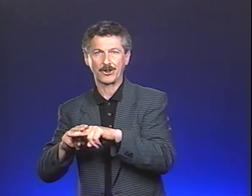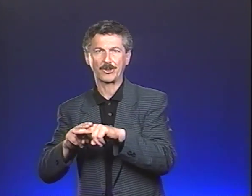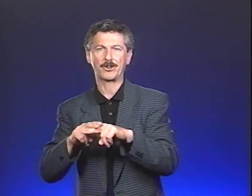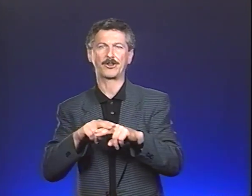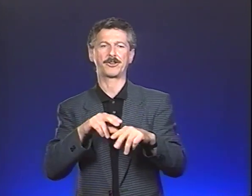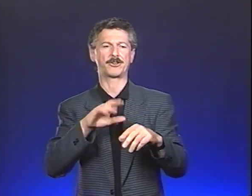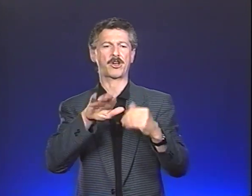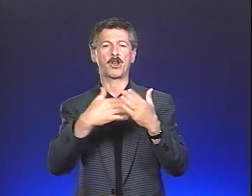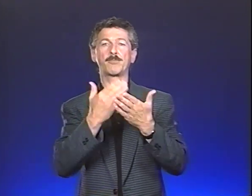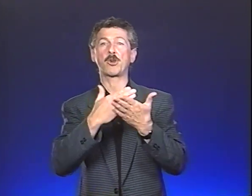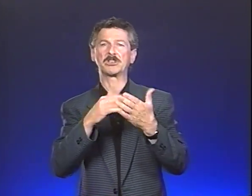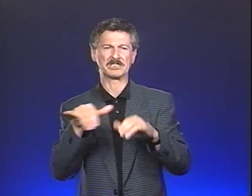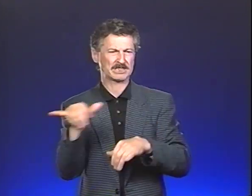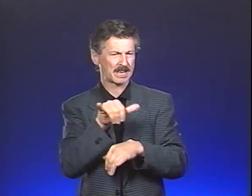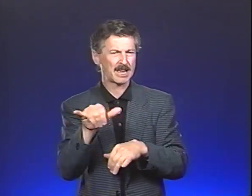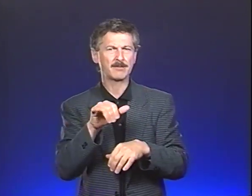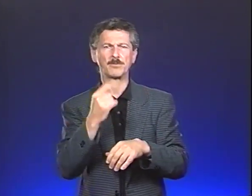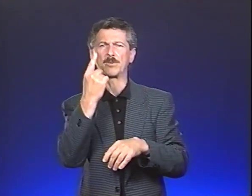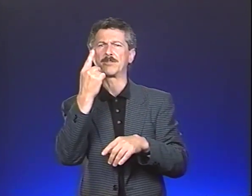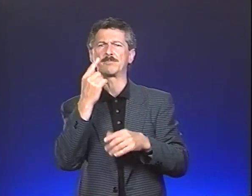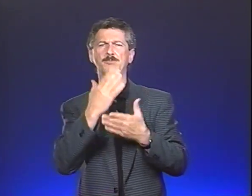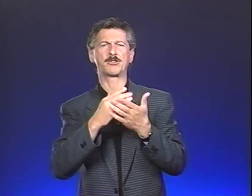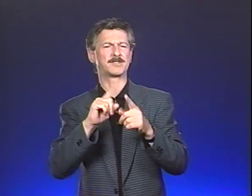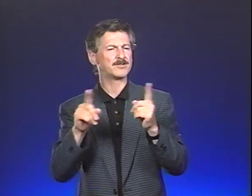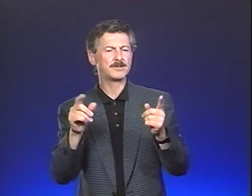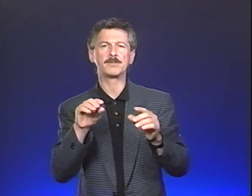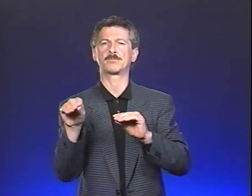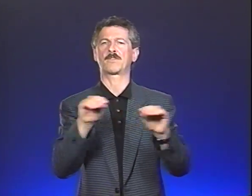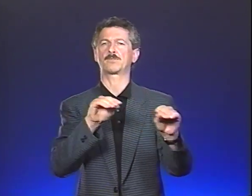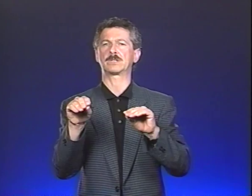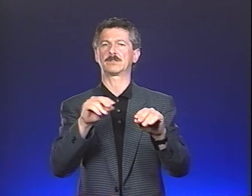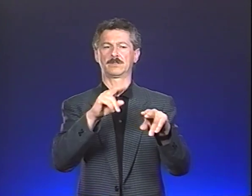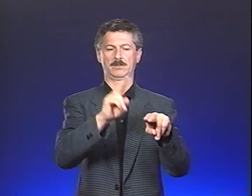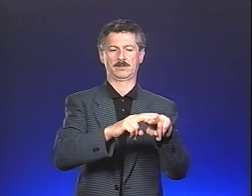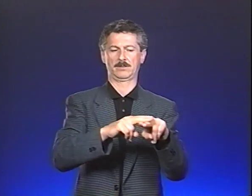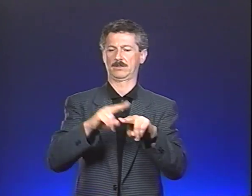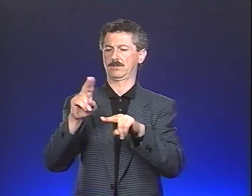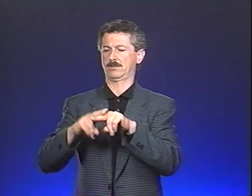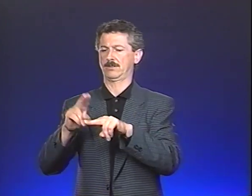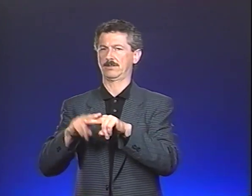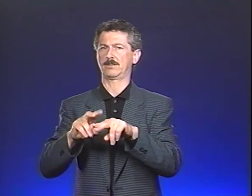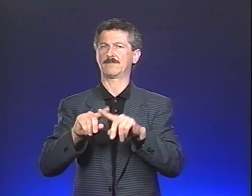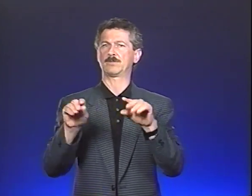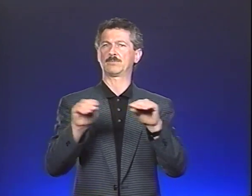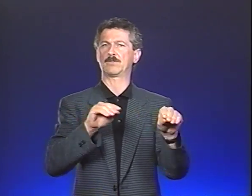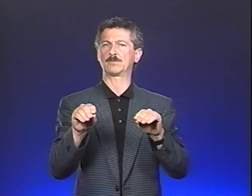Sit and chair share the same parameters, except movement.